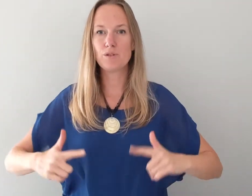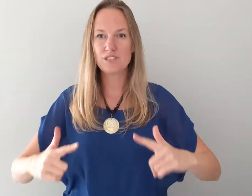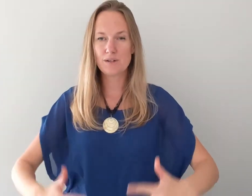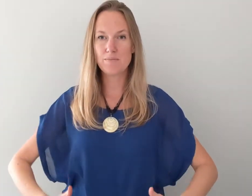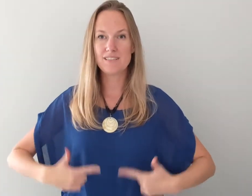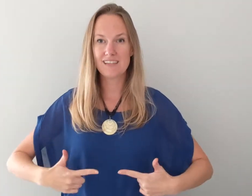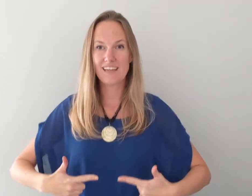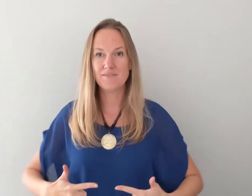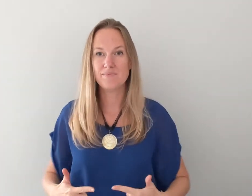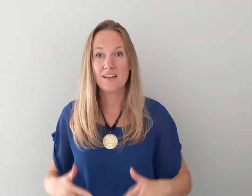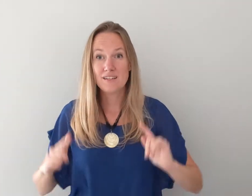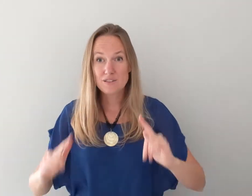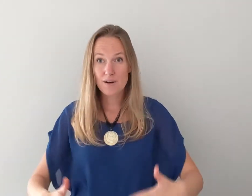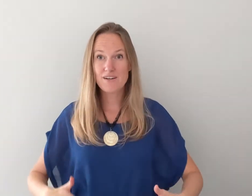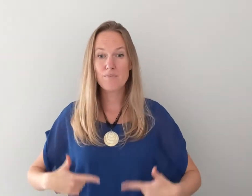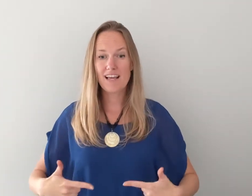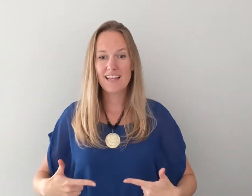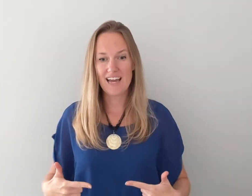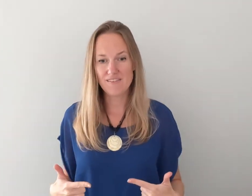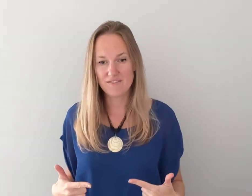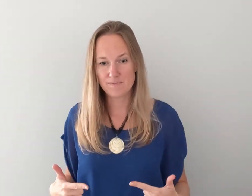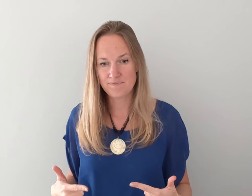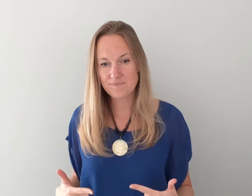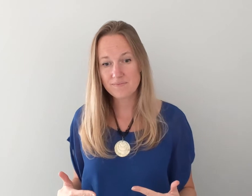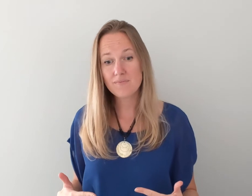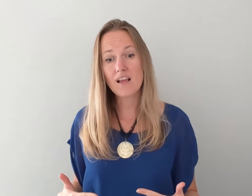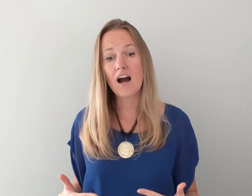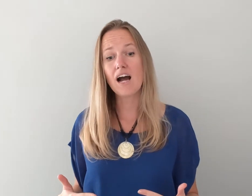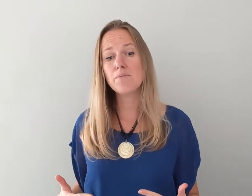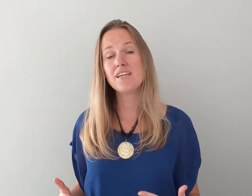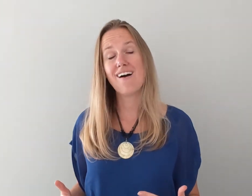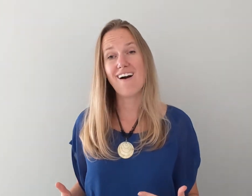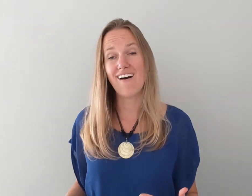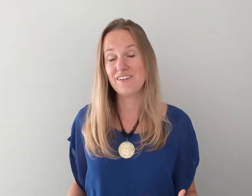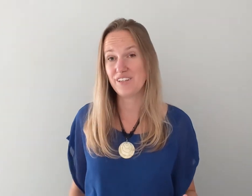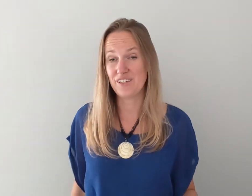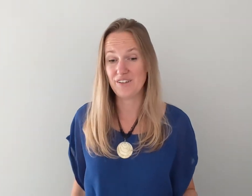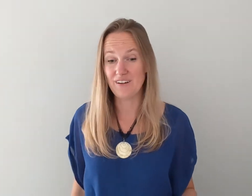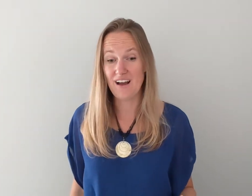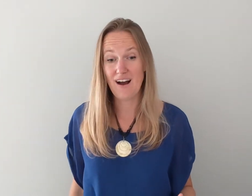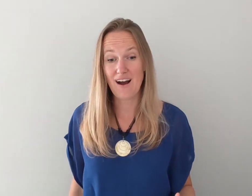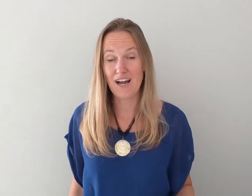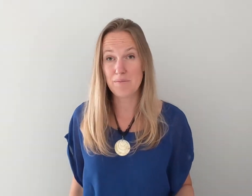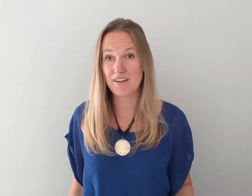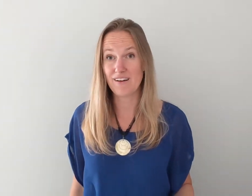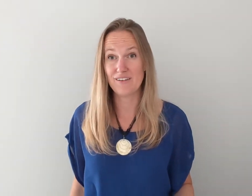your ribs. Okay? Surrender my life. I'm in awe of you. I'm in awe of